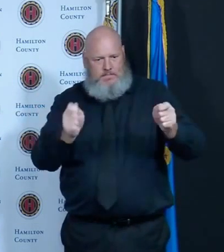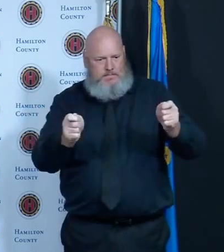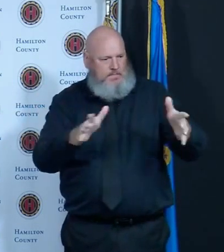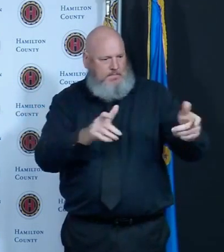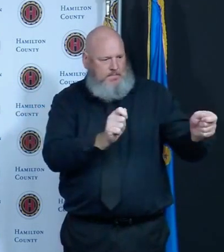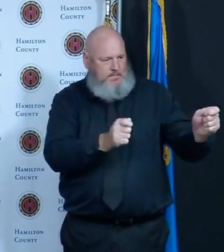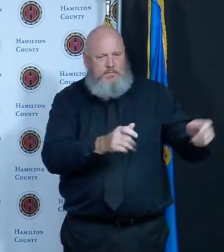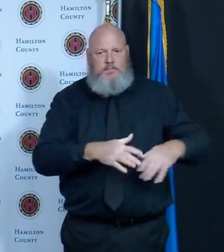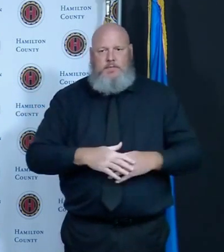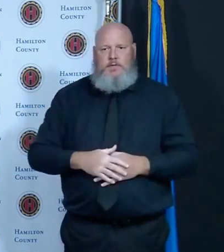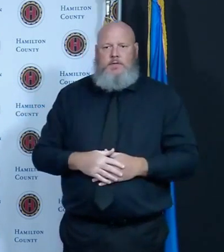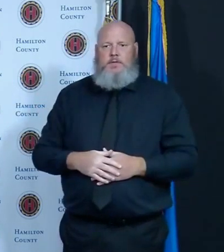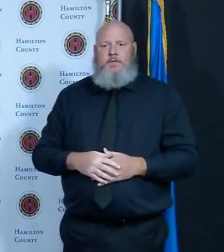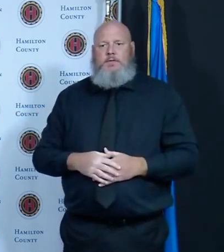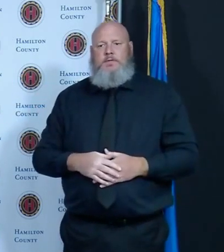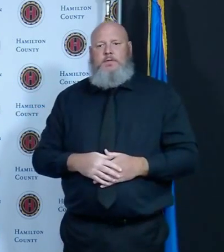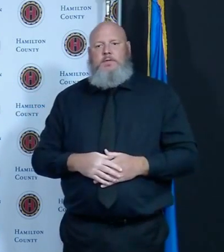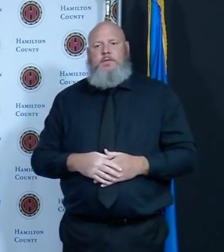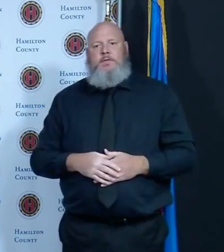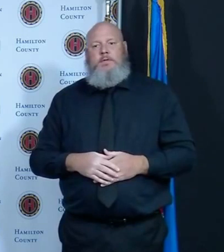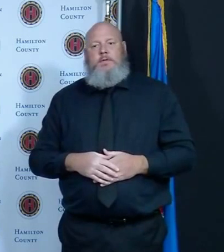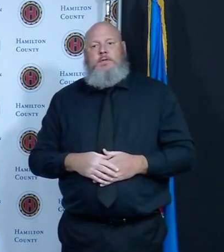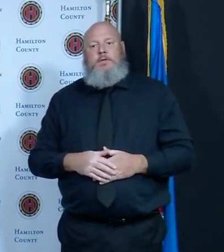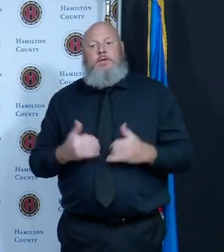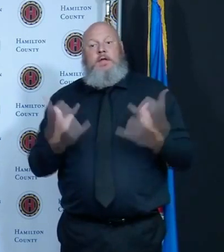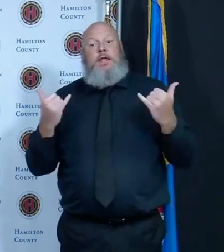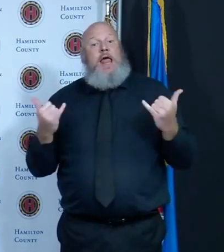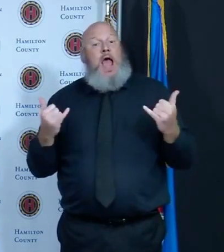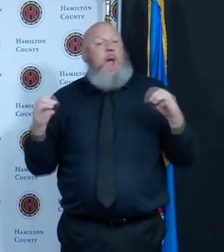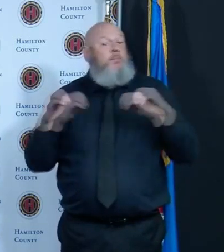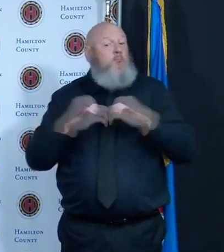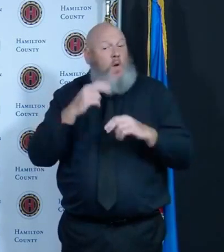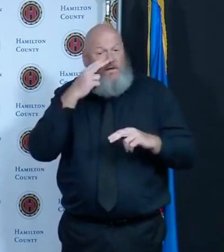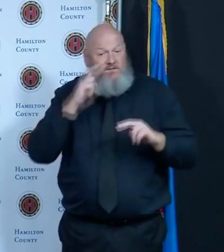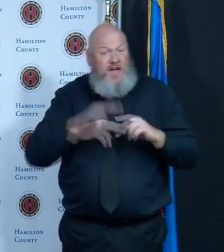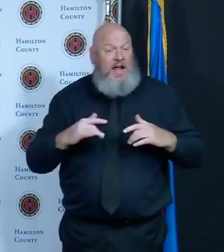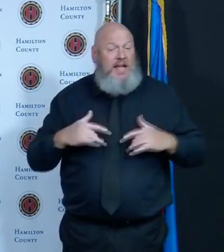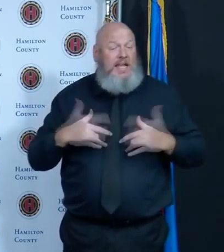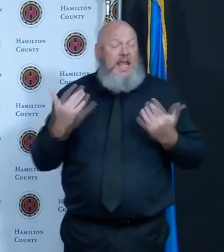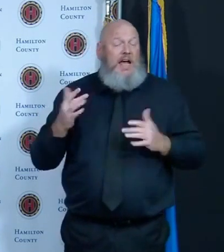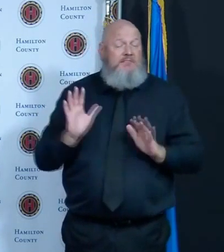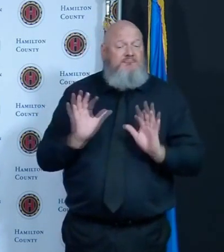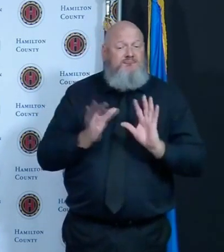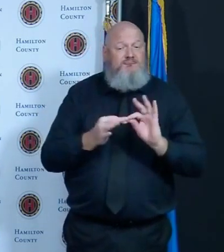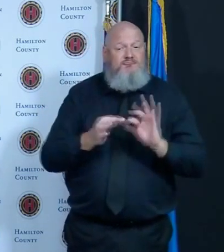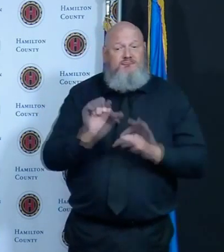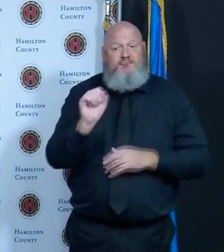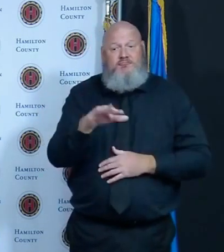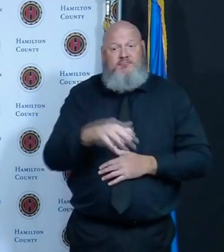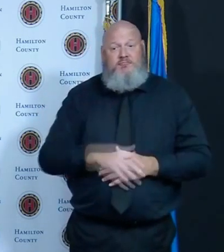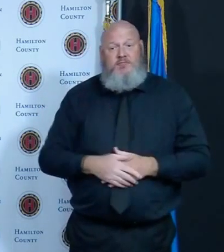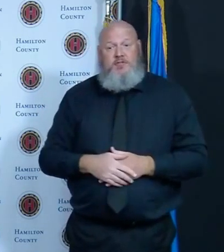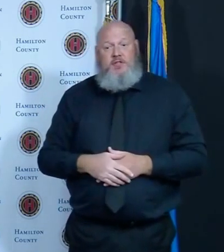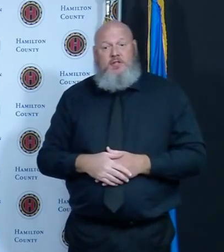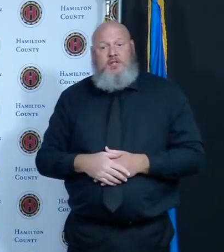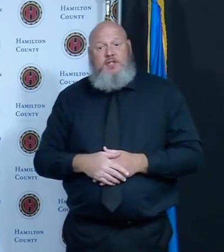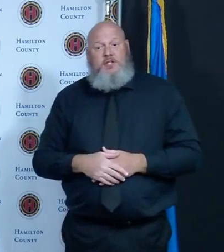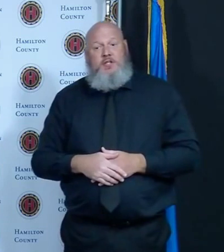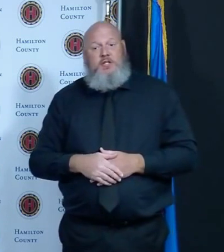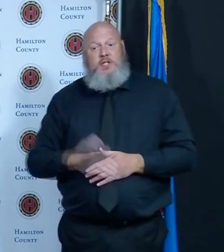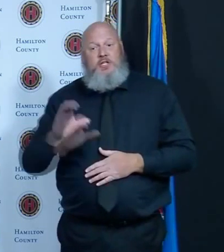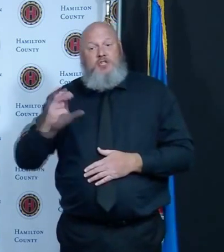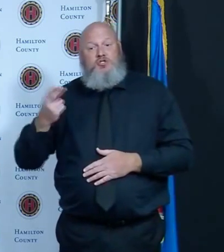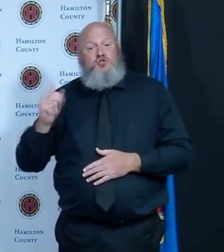an inspirational light installation on the banks. Remember, we had that big Ferris wheel down at the banks. It is